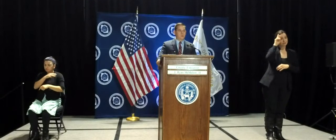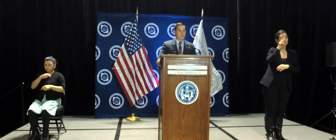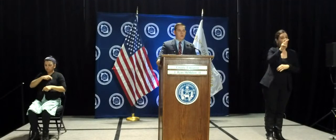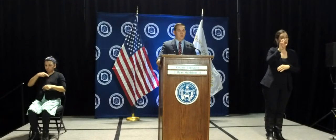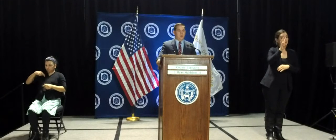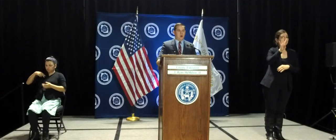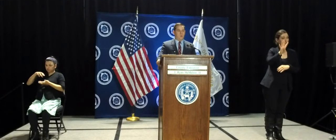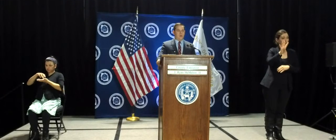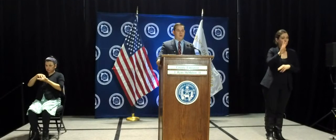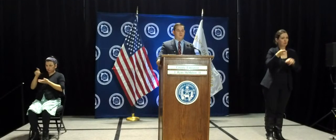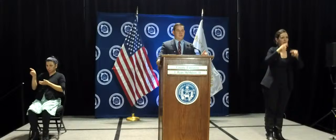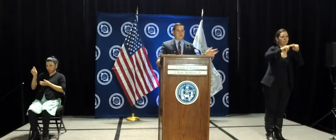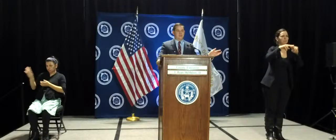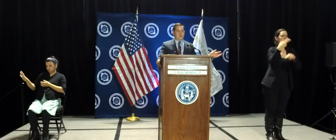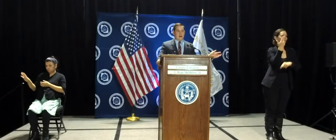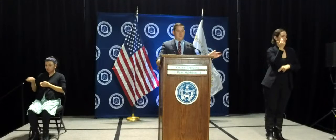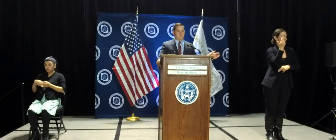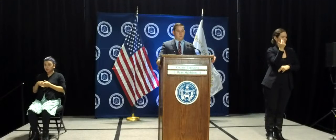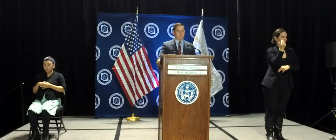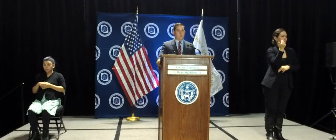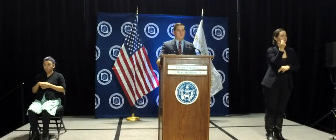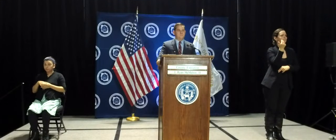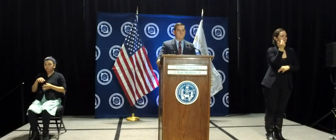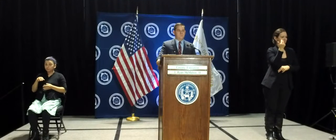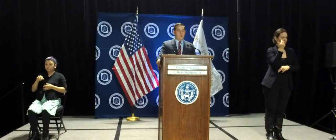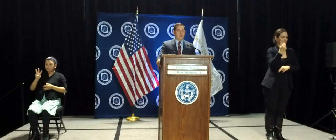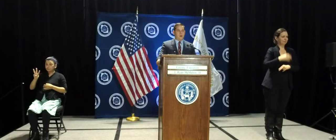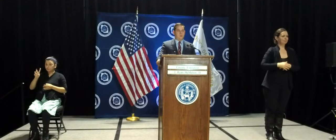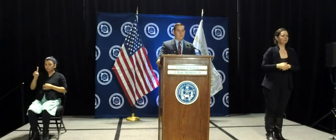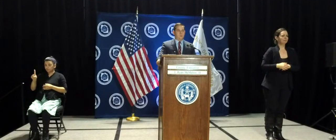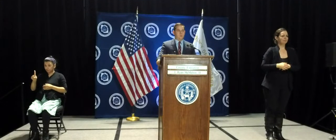individuals who are well enough to leave the hospital, but